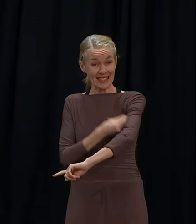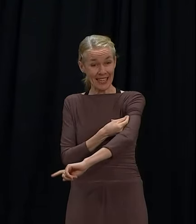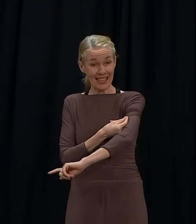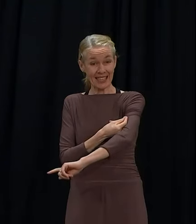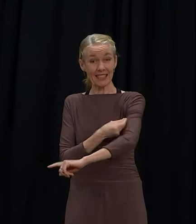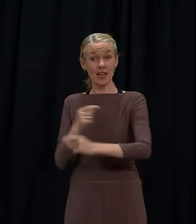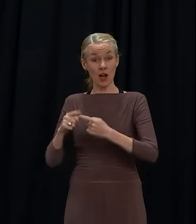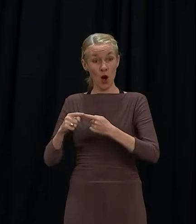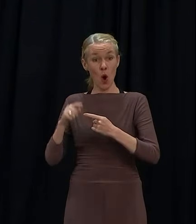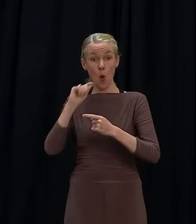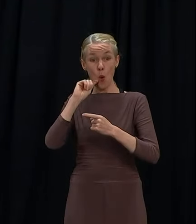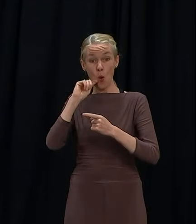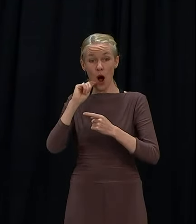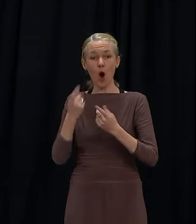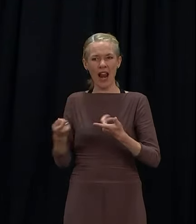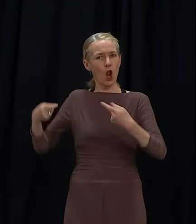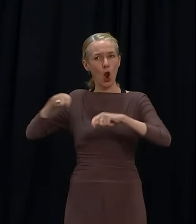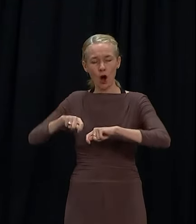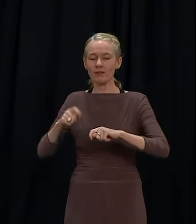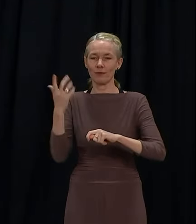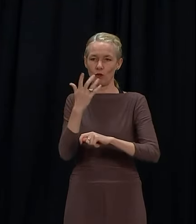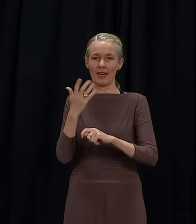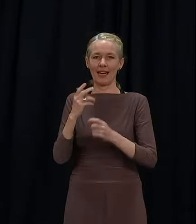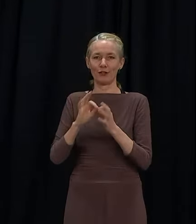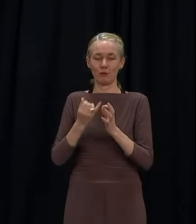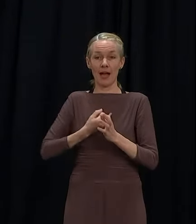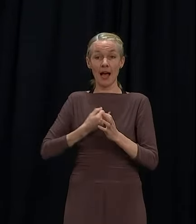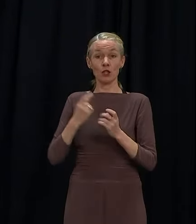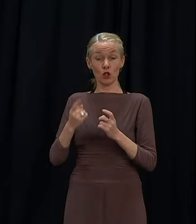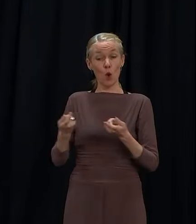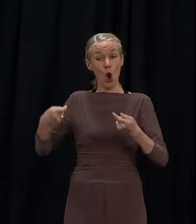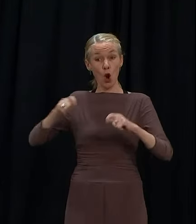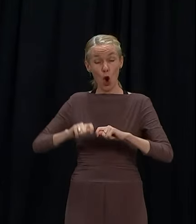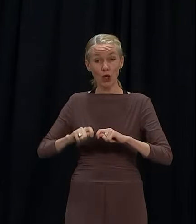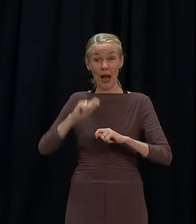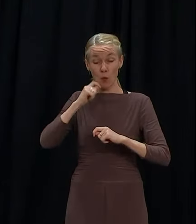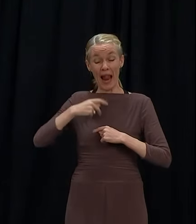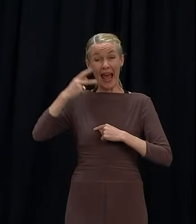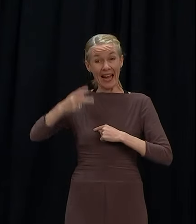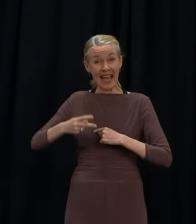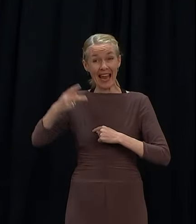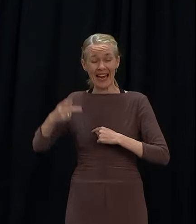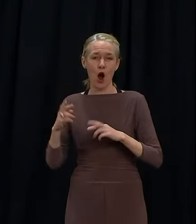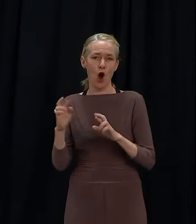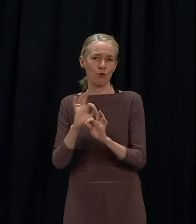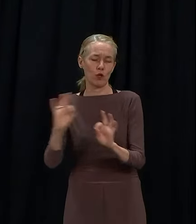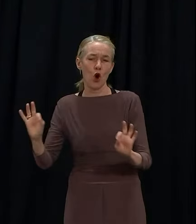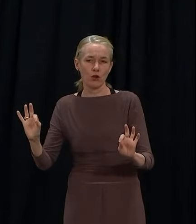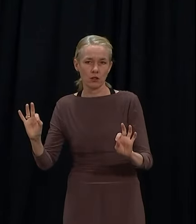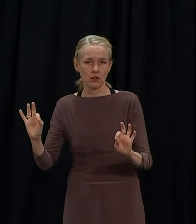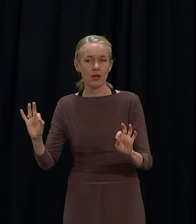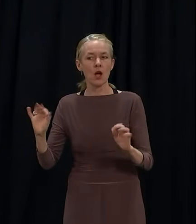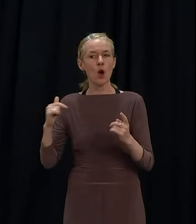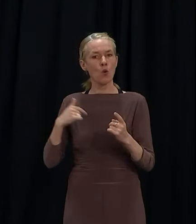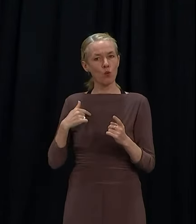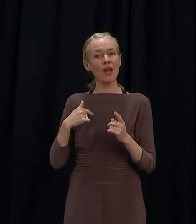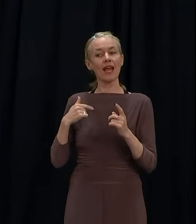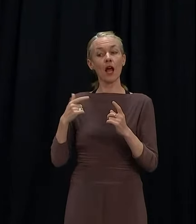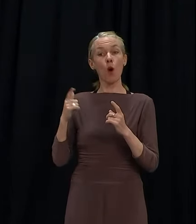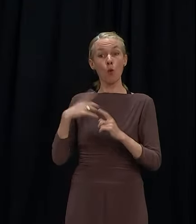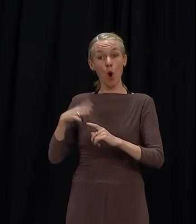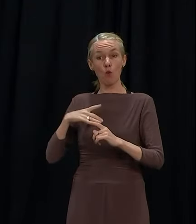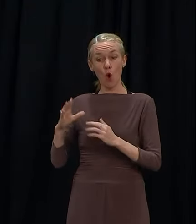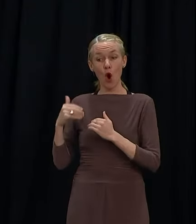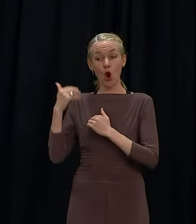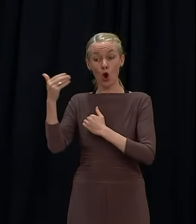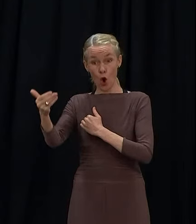for managing COVID, and we will use them. But for now, while we vaccinate, elimination is the goal, and we can do